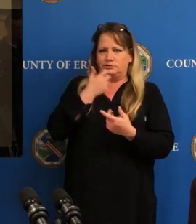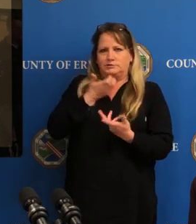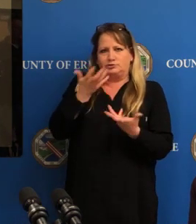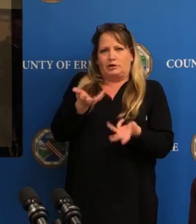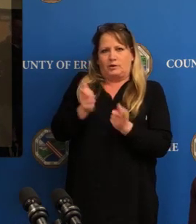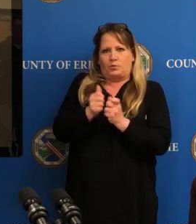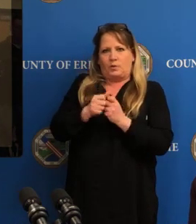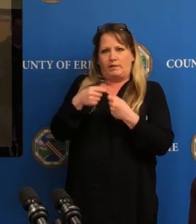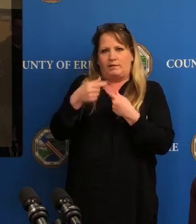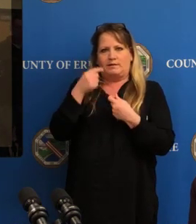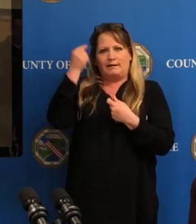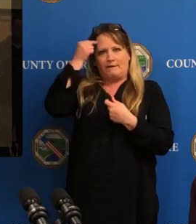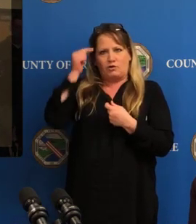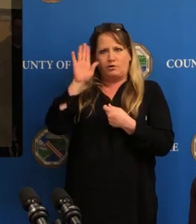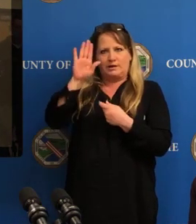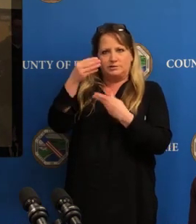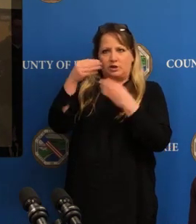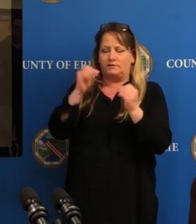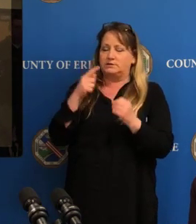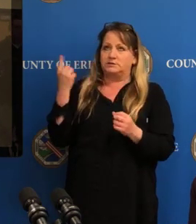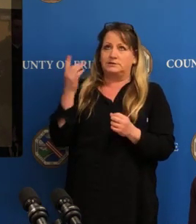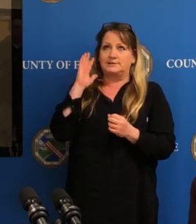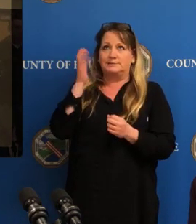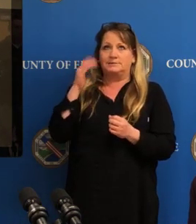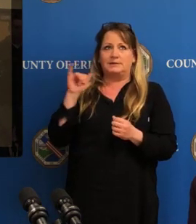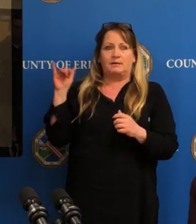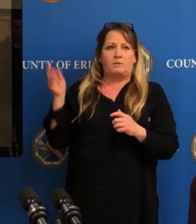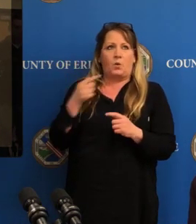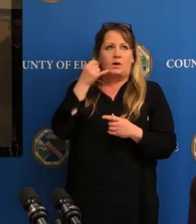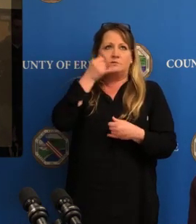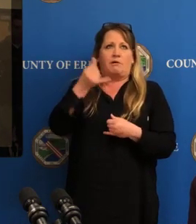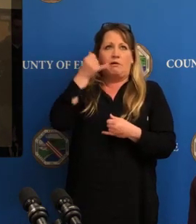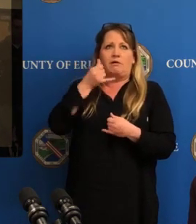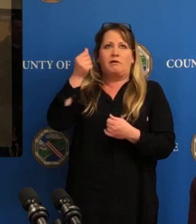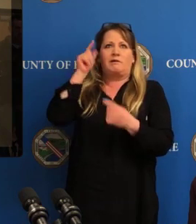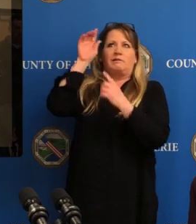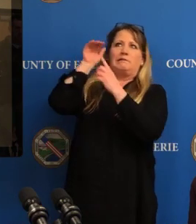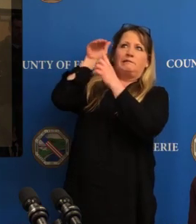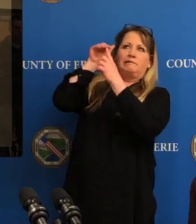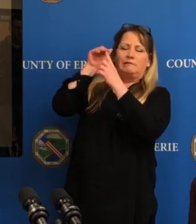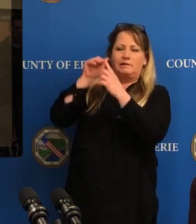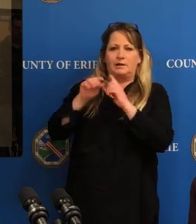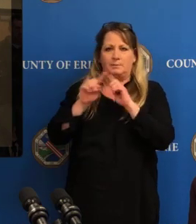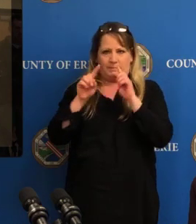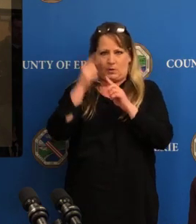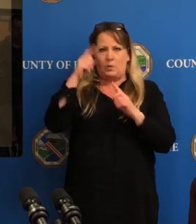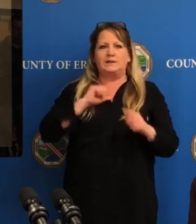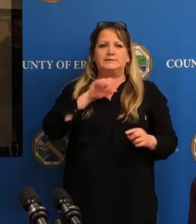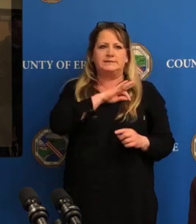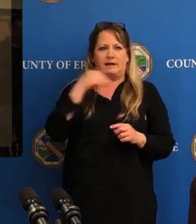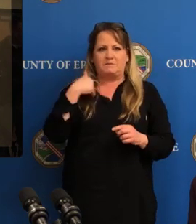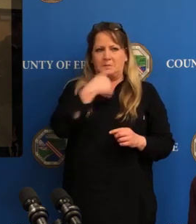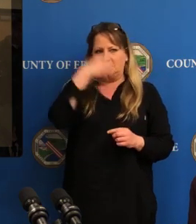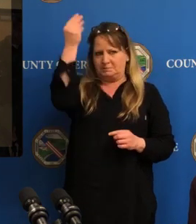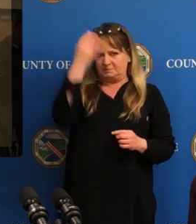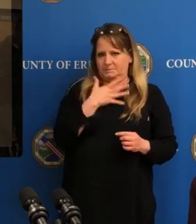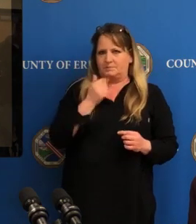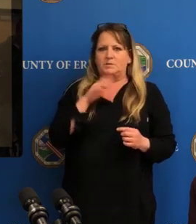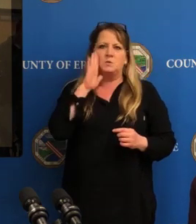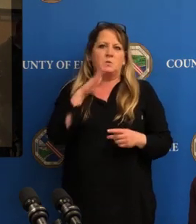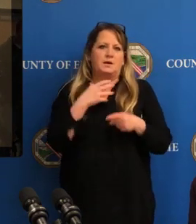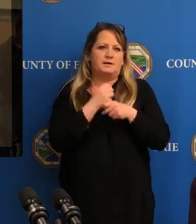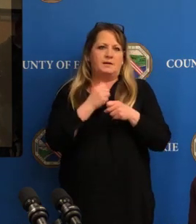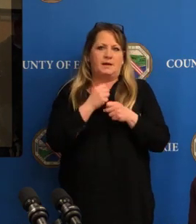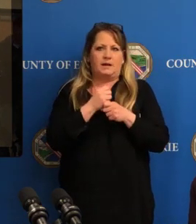Actually, I'm always in touch with the governor's office, it seems like, but I had a phone call just recently from a high-ranking staff member who informed us that we would be getting some of